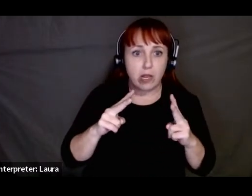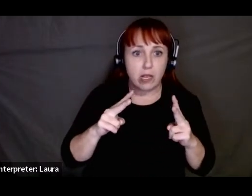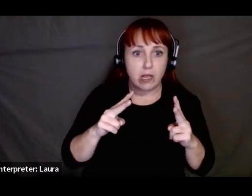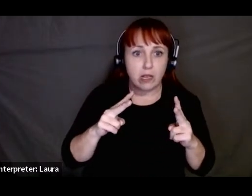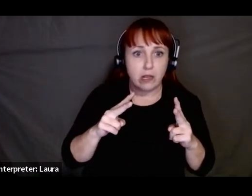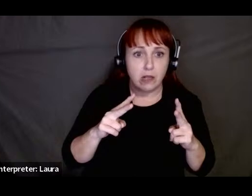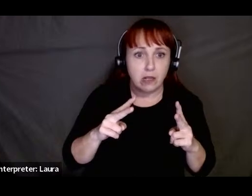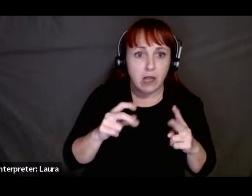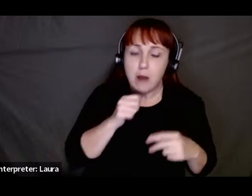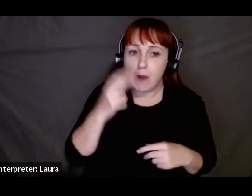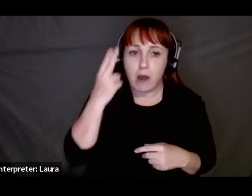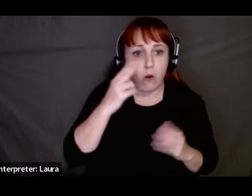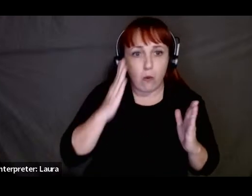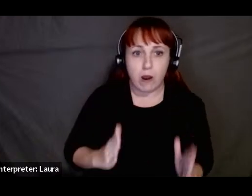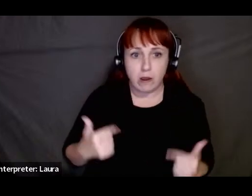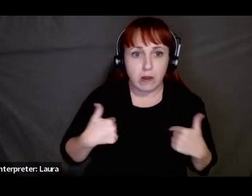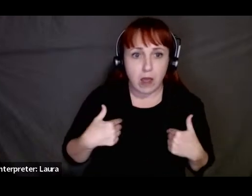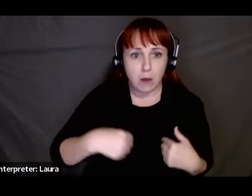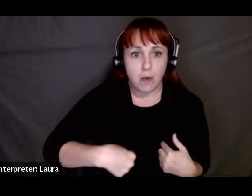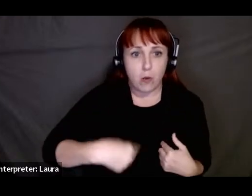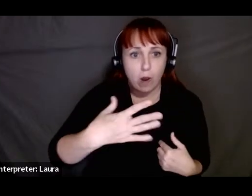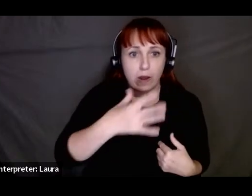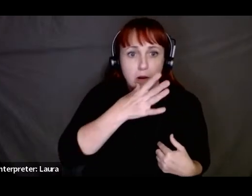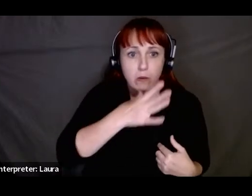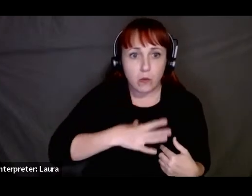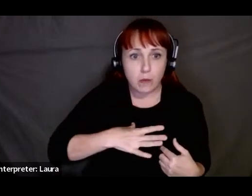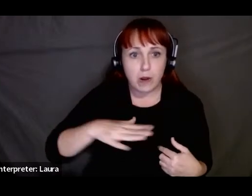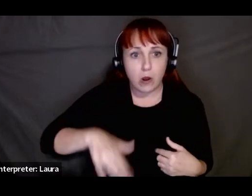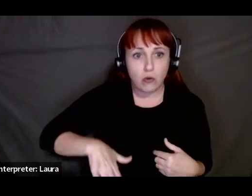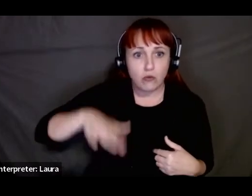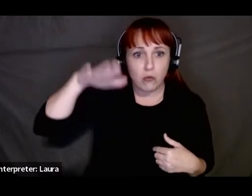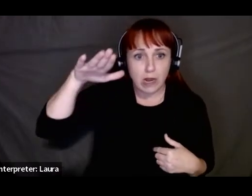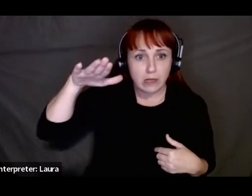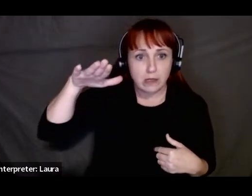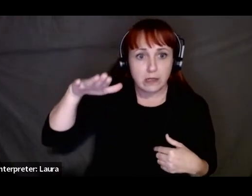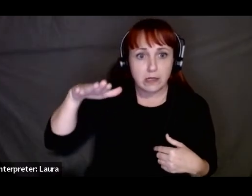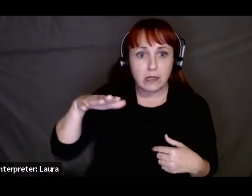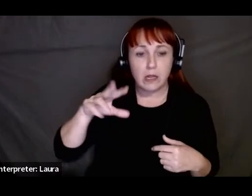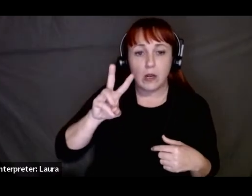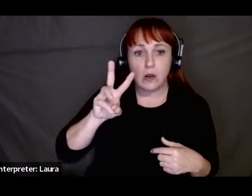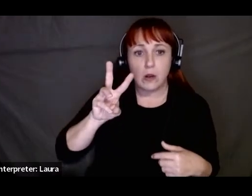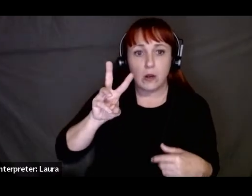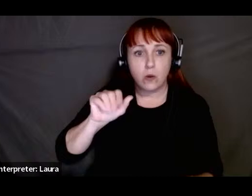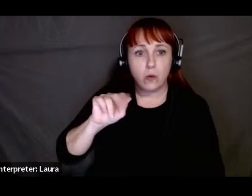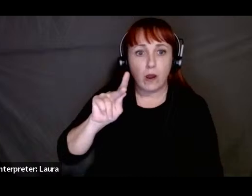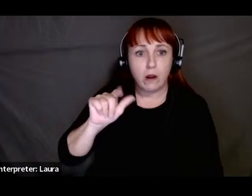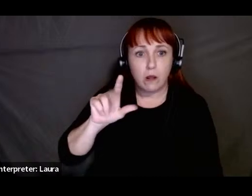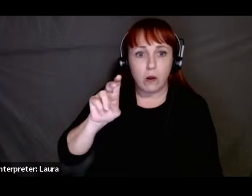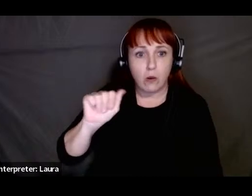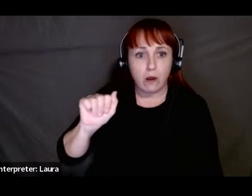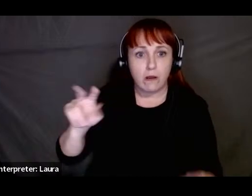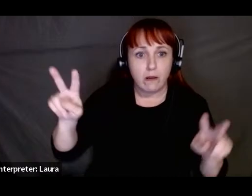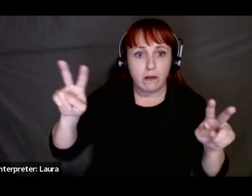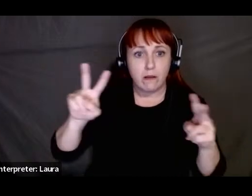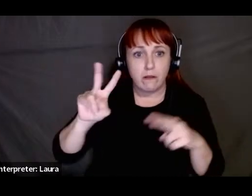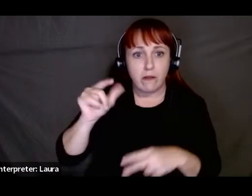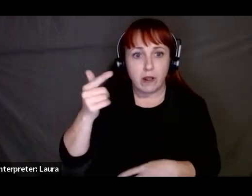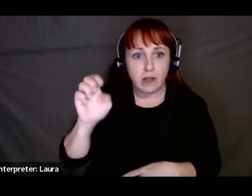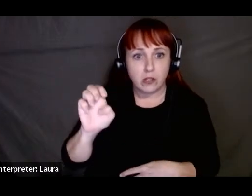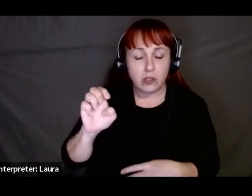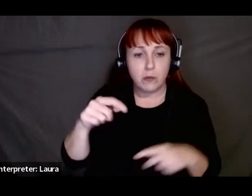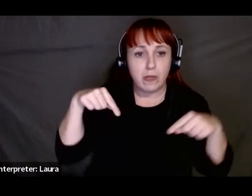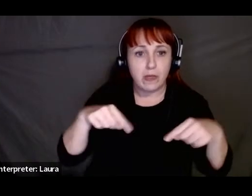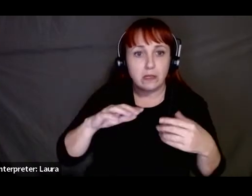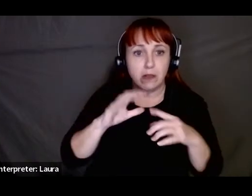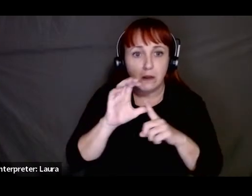I'm not Hawaiian. I am a white person, I was raised in my Kauai village, but I take the culture here very seriously and